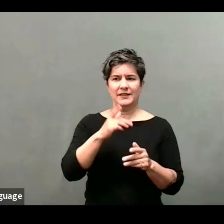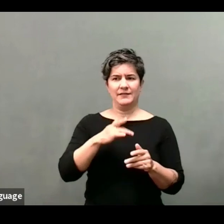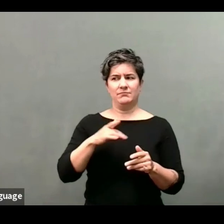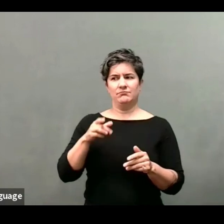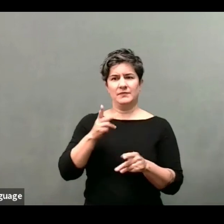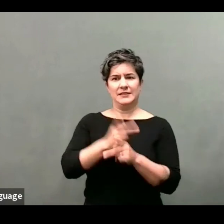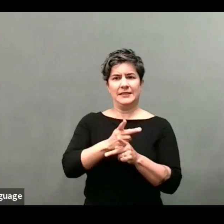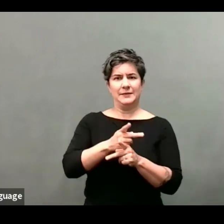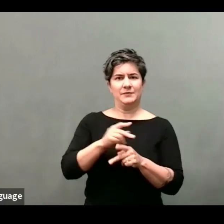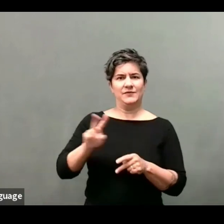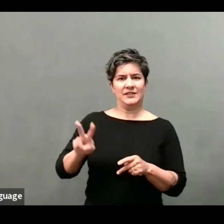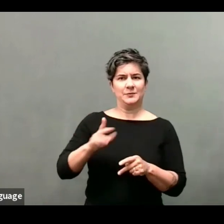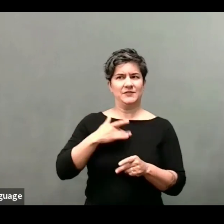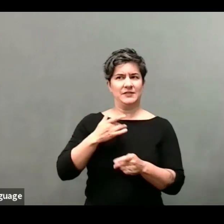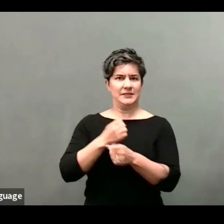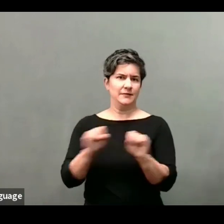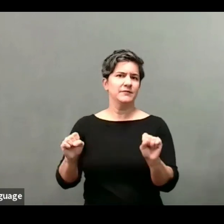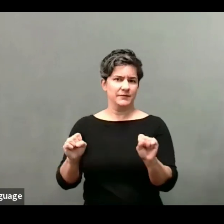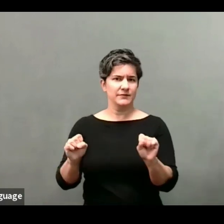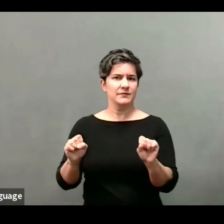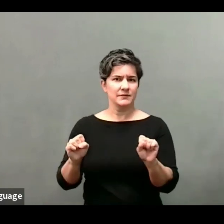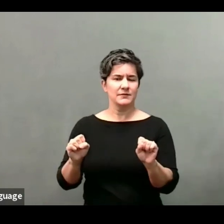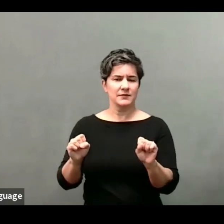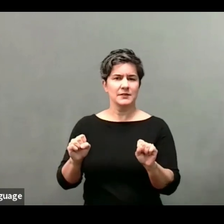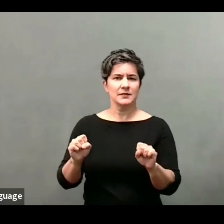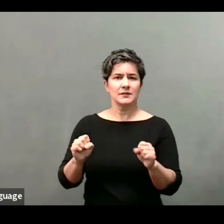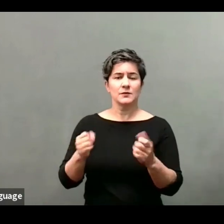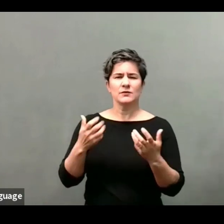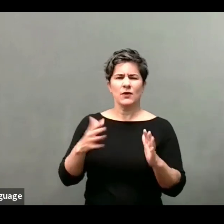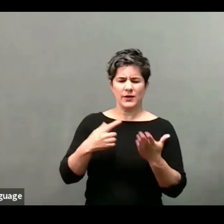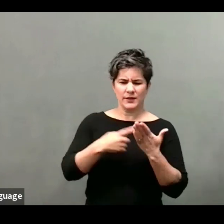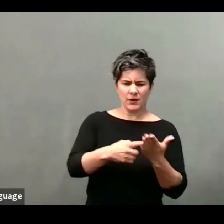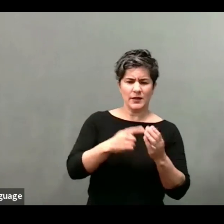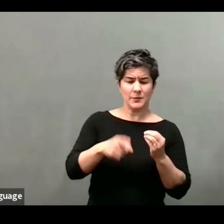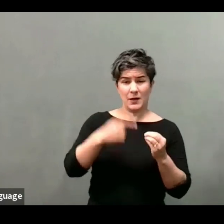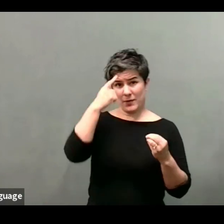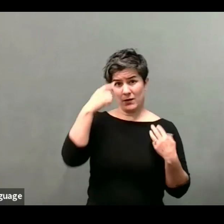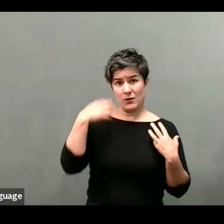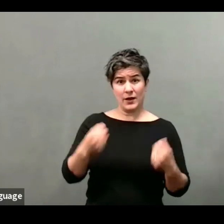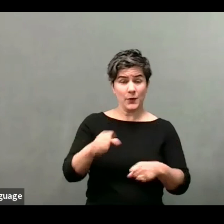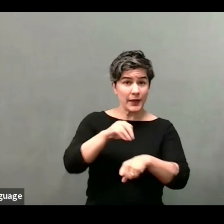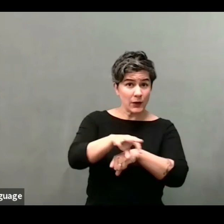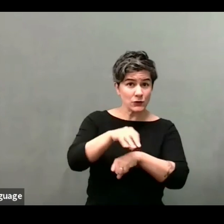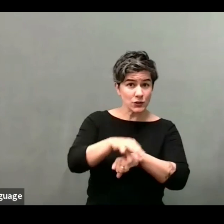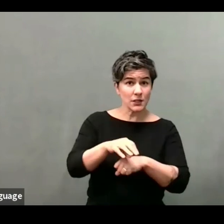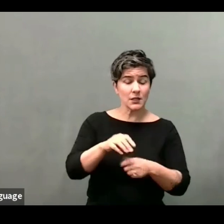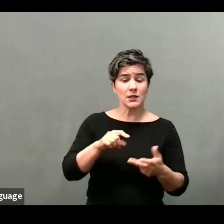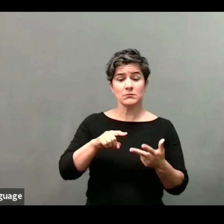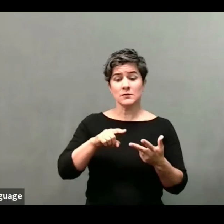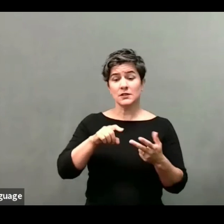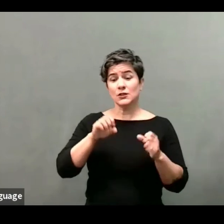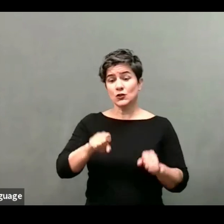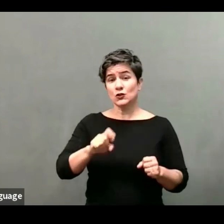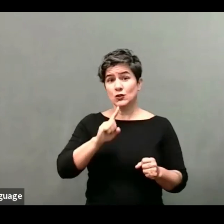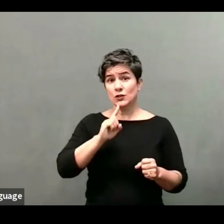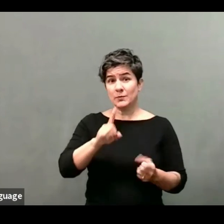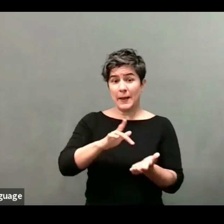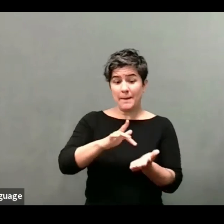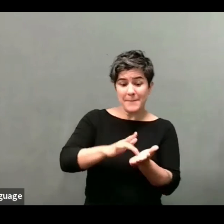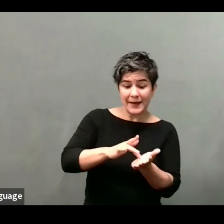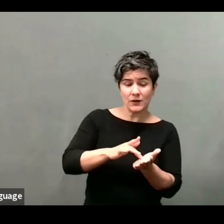so it can be used for like we've already talked about, mental health counseling. It could be medical or